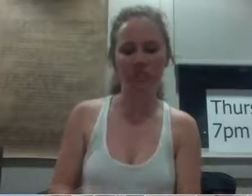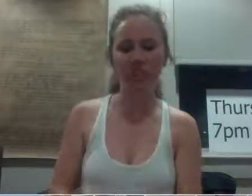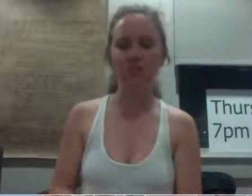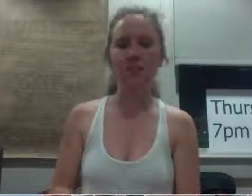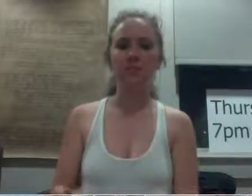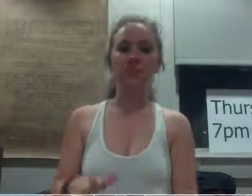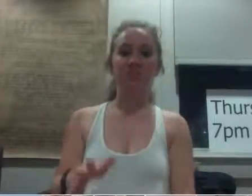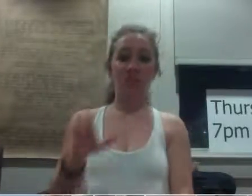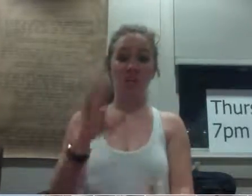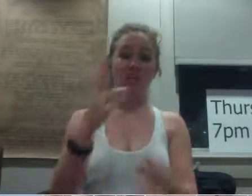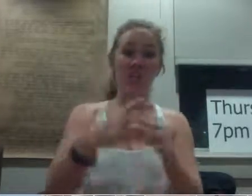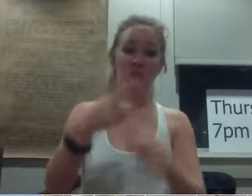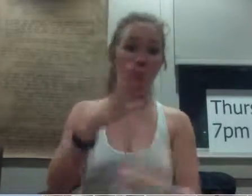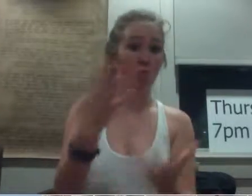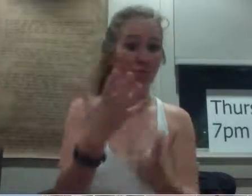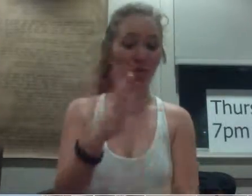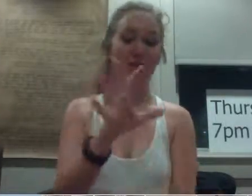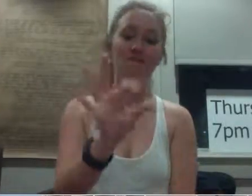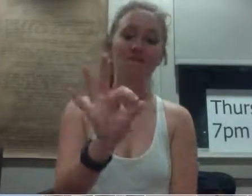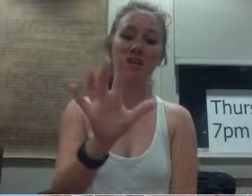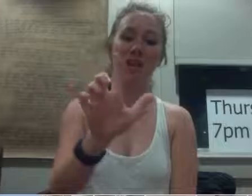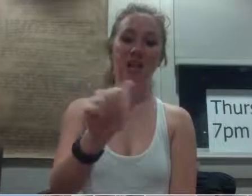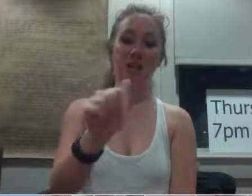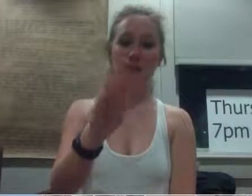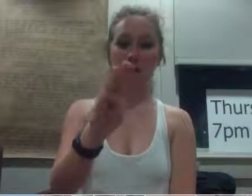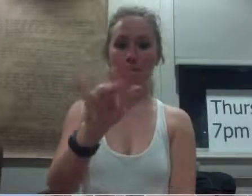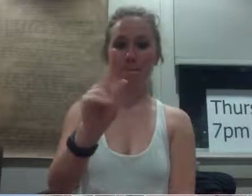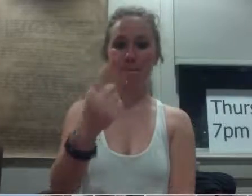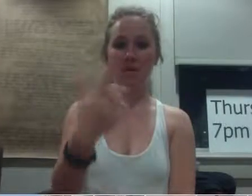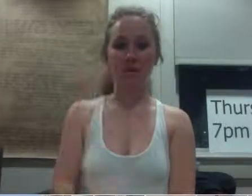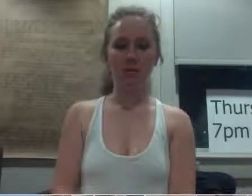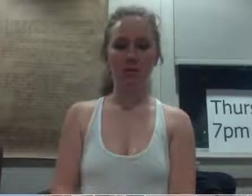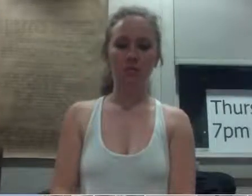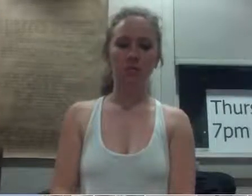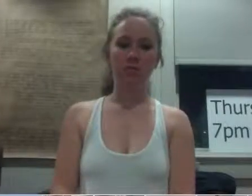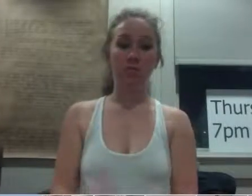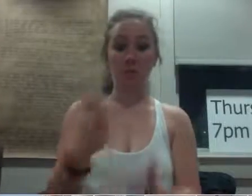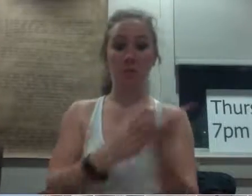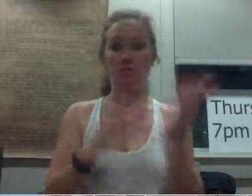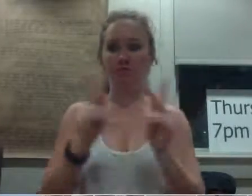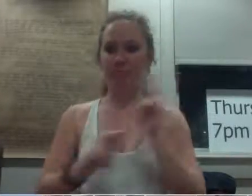And they get into arguments over the internet. This is called flaming.